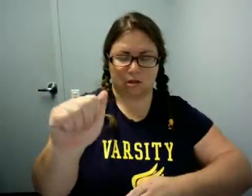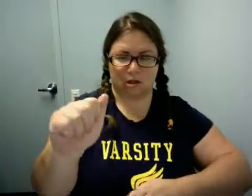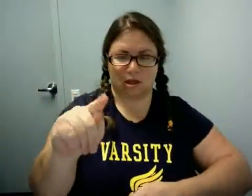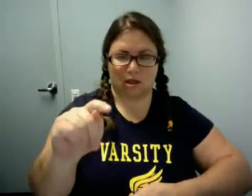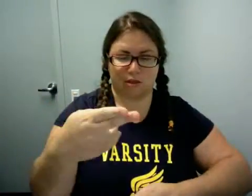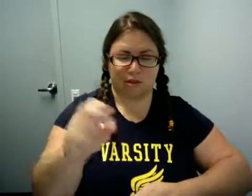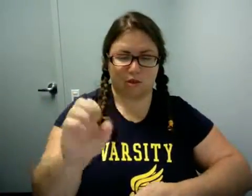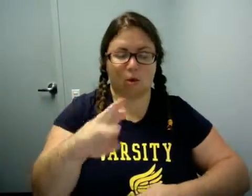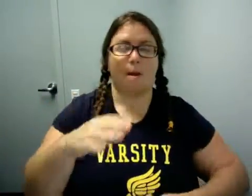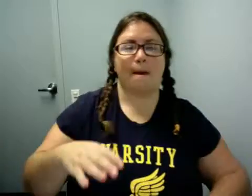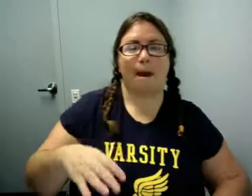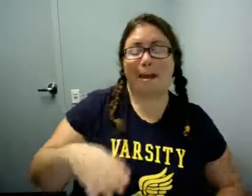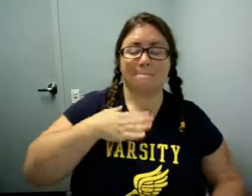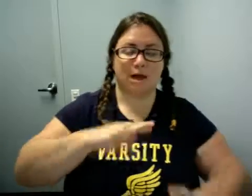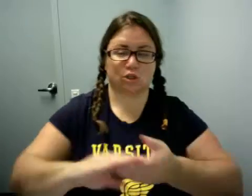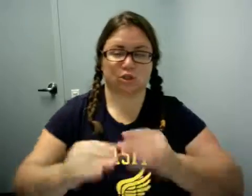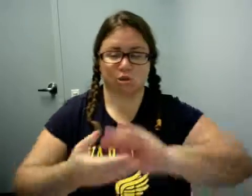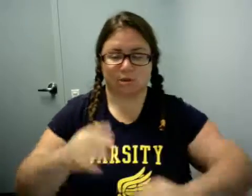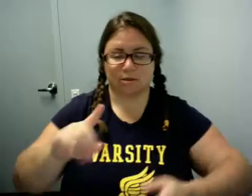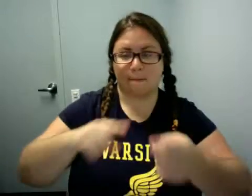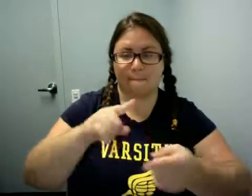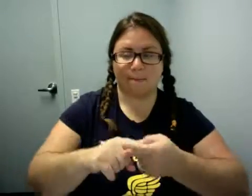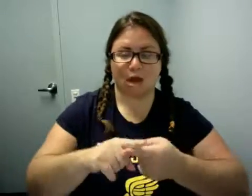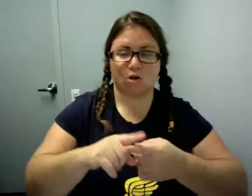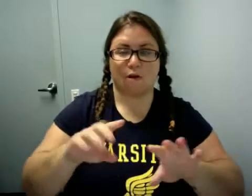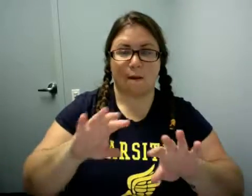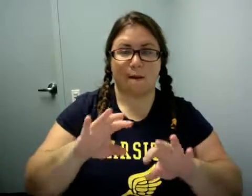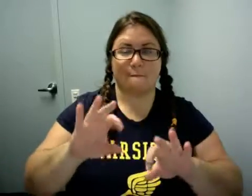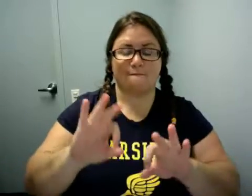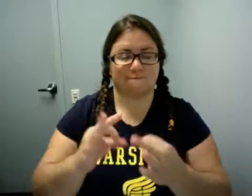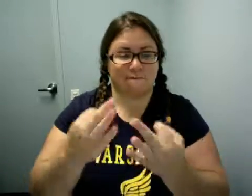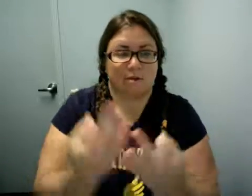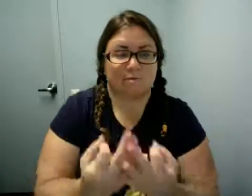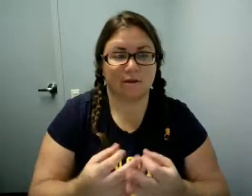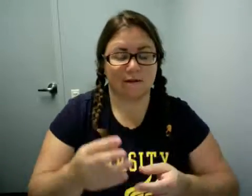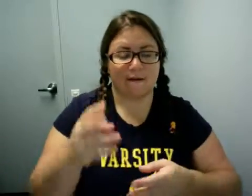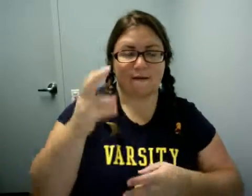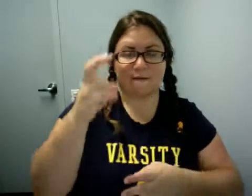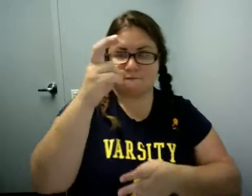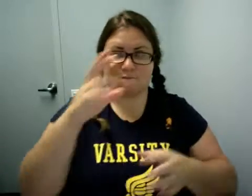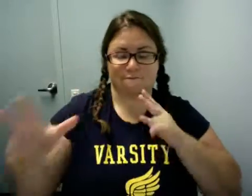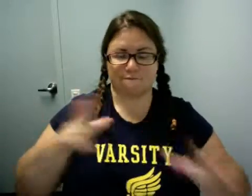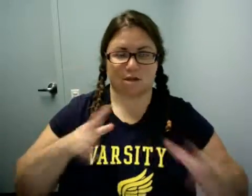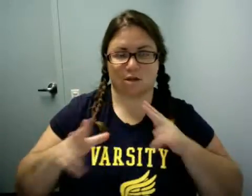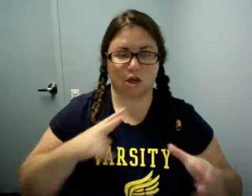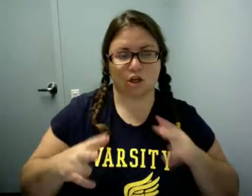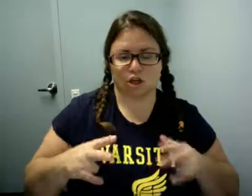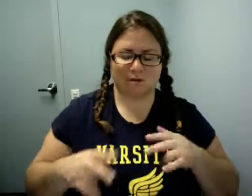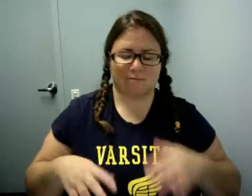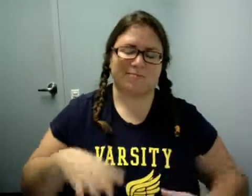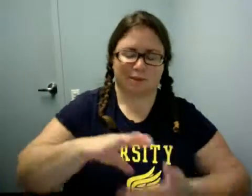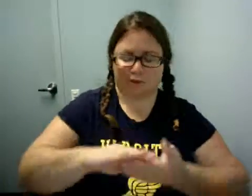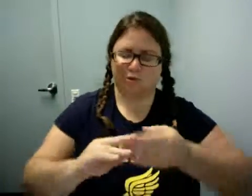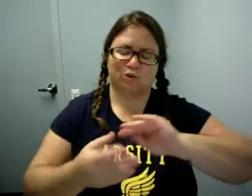I'm going to tell a story about what happened on a family trip to me, something that's a little bit embarrassing, but also was really